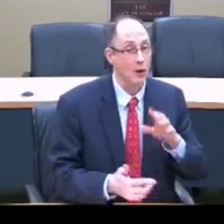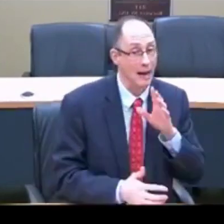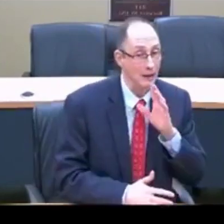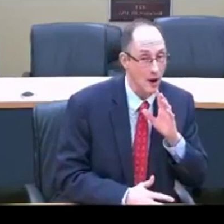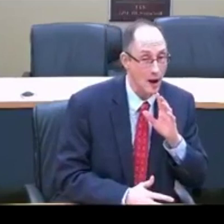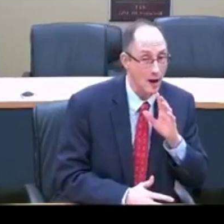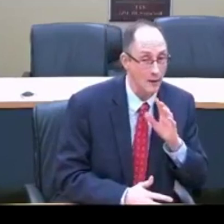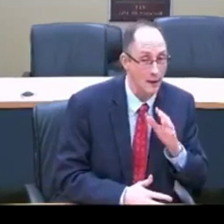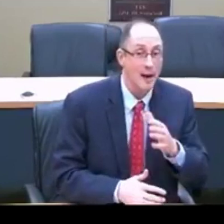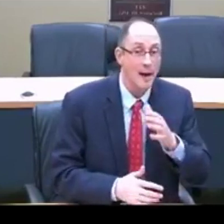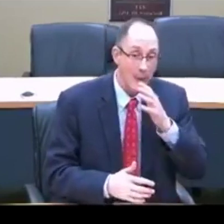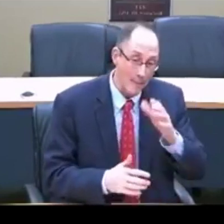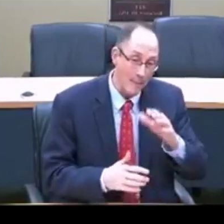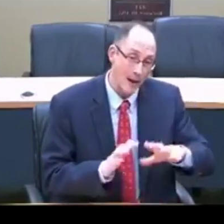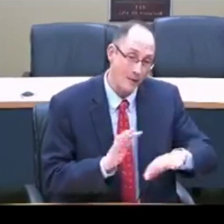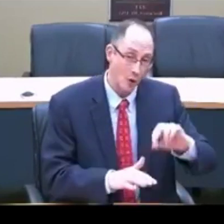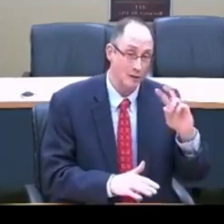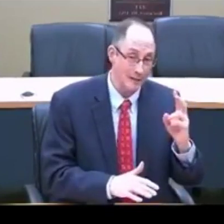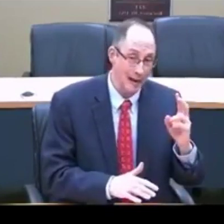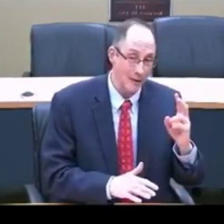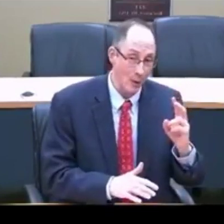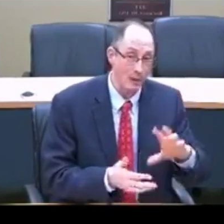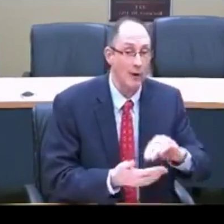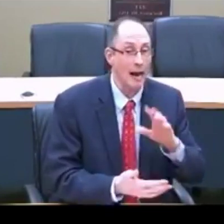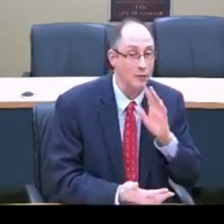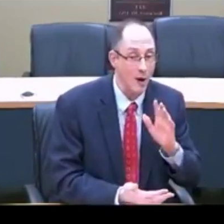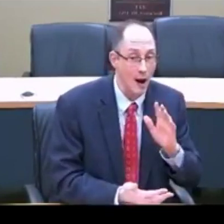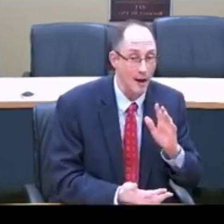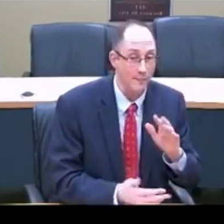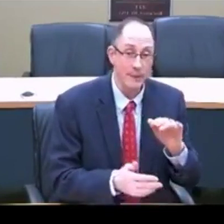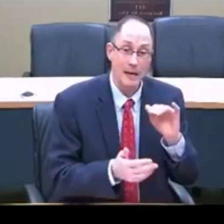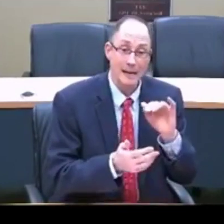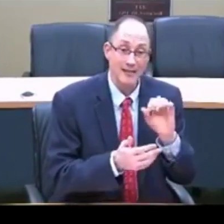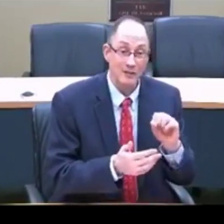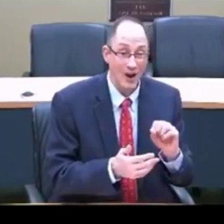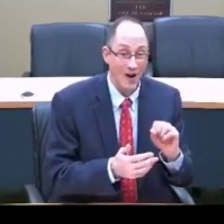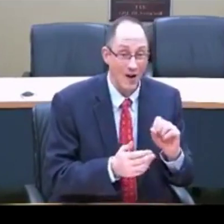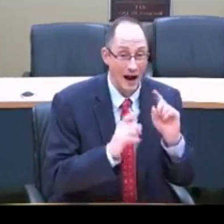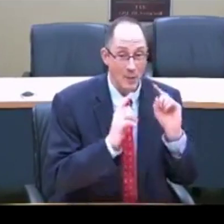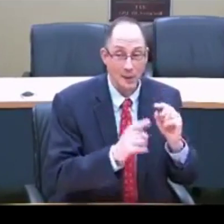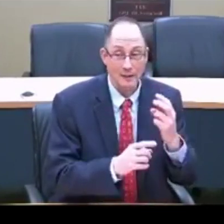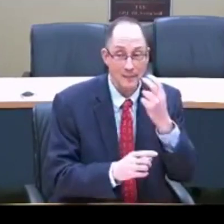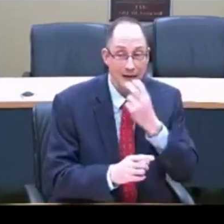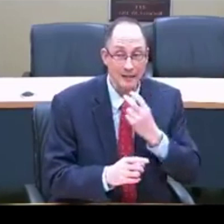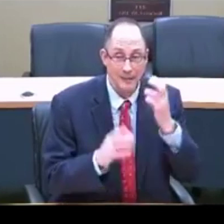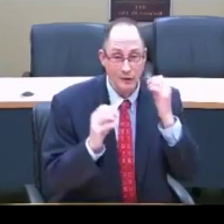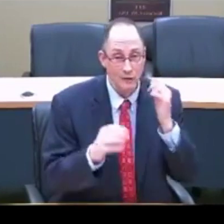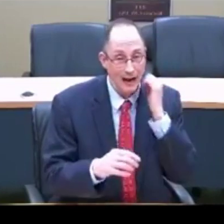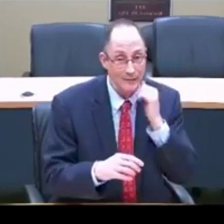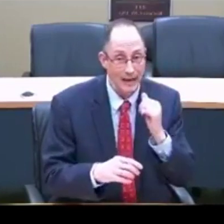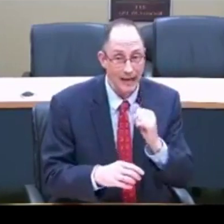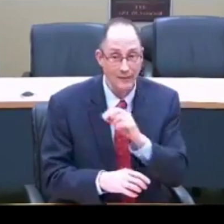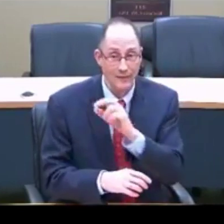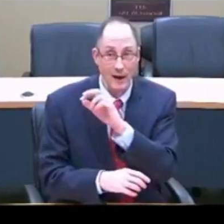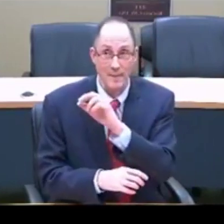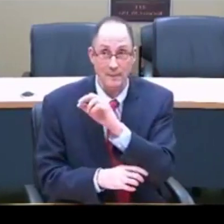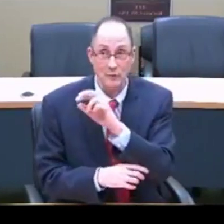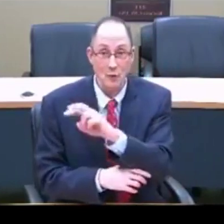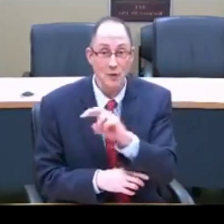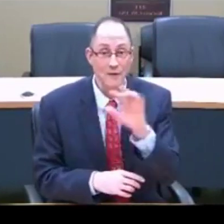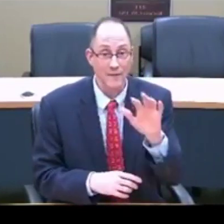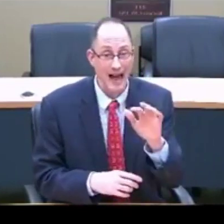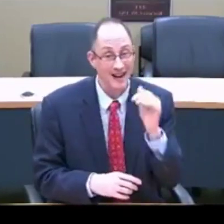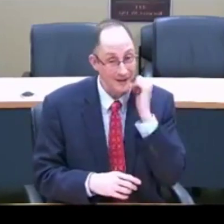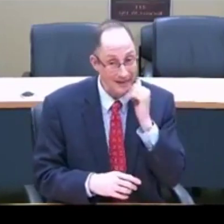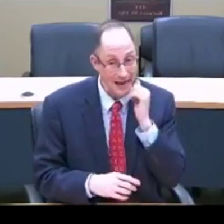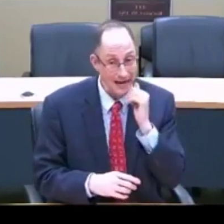learn how to talk. My parents chose the second one, learn how to talk. So I went to see my speech every day from two